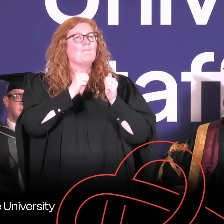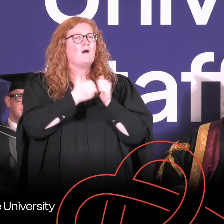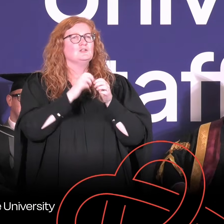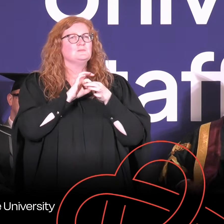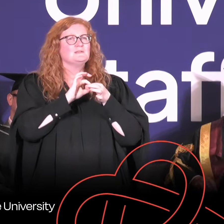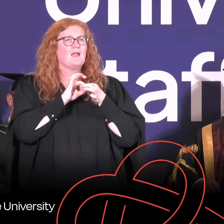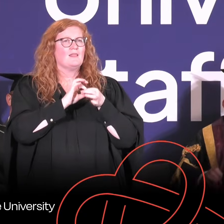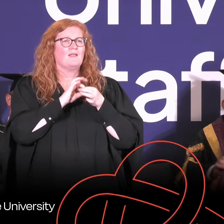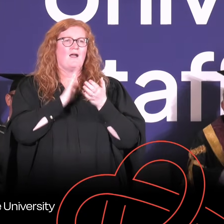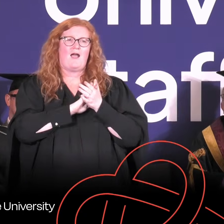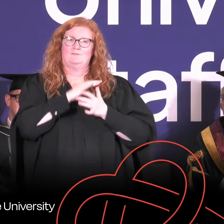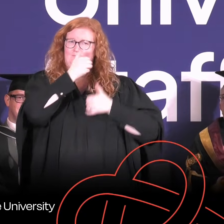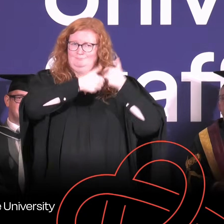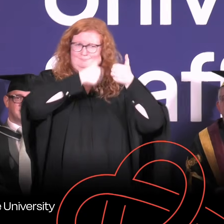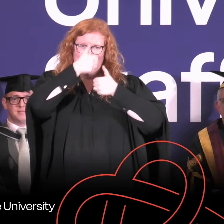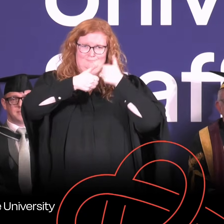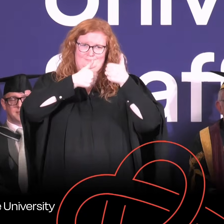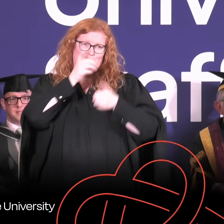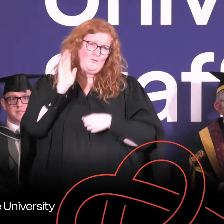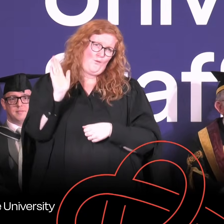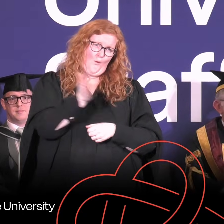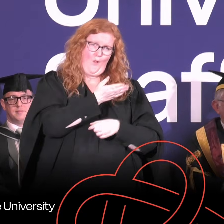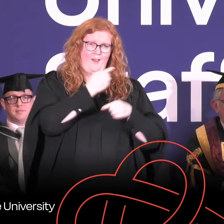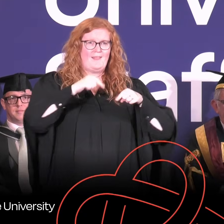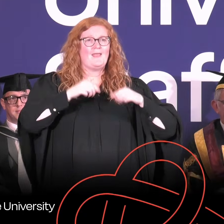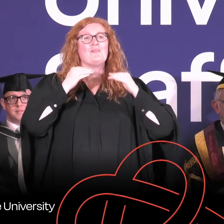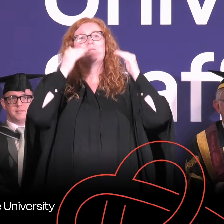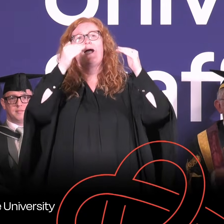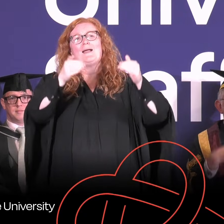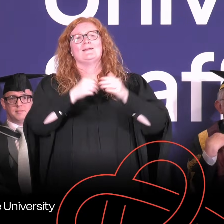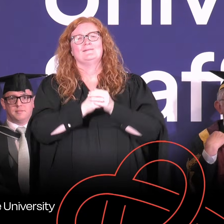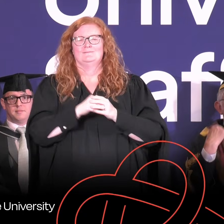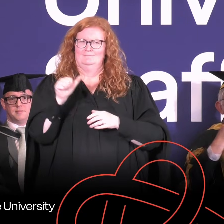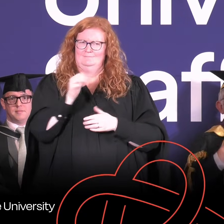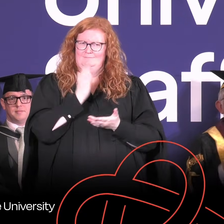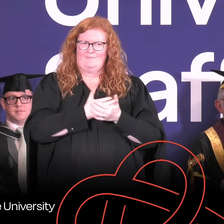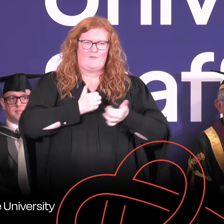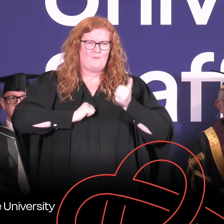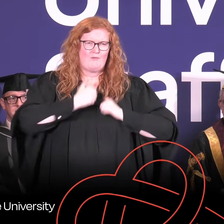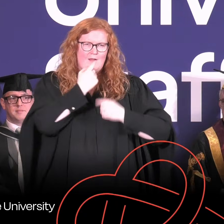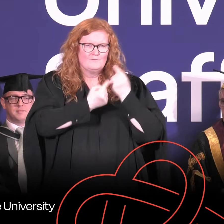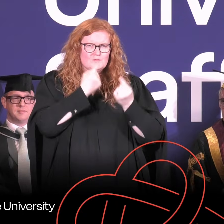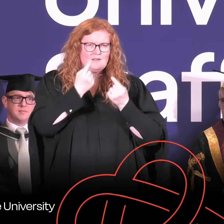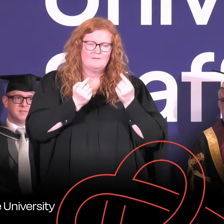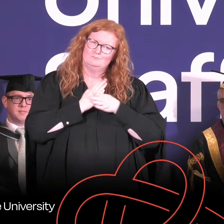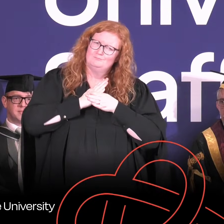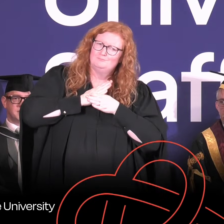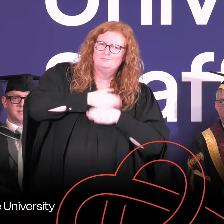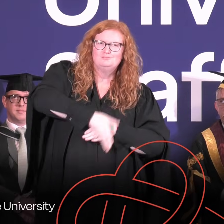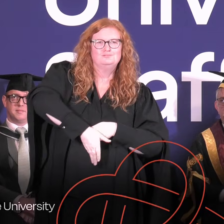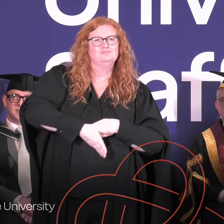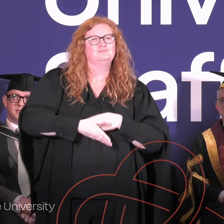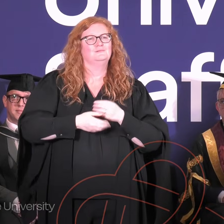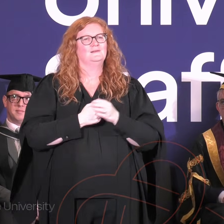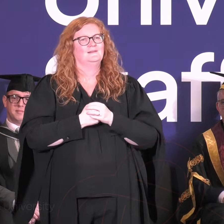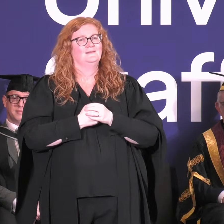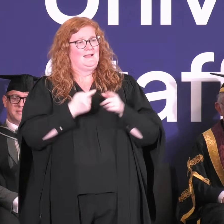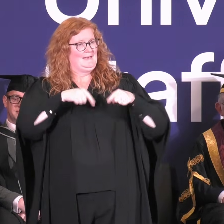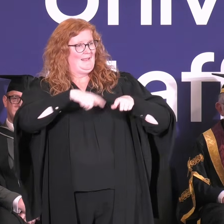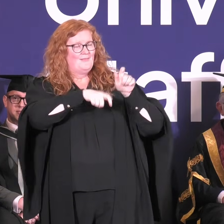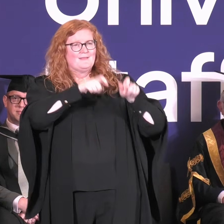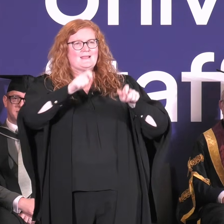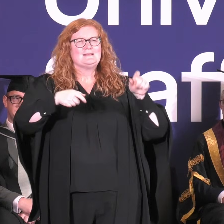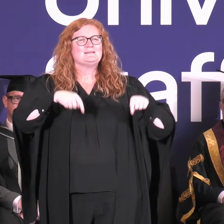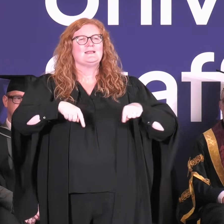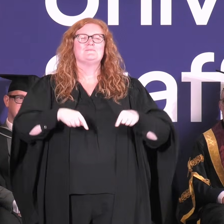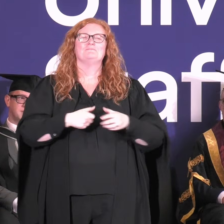huge congratulations to all of you at the back. You should be incredibly proud of yourself for all the hard work and for all the guests here as well.